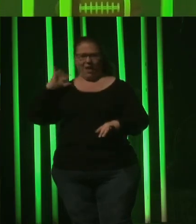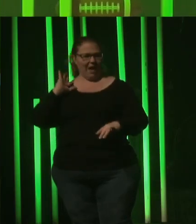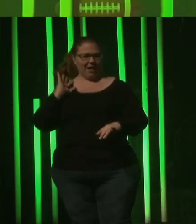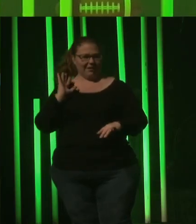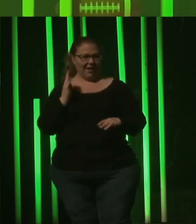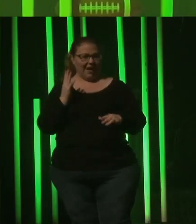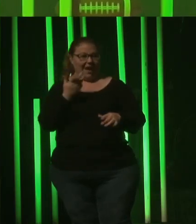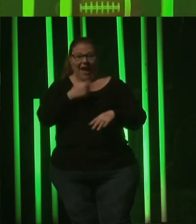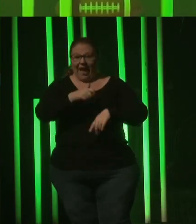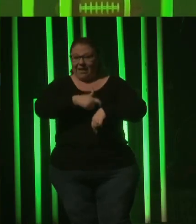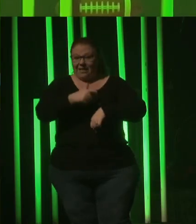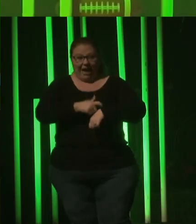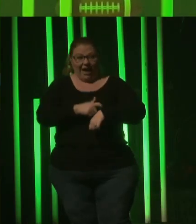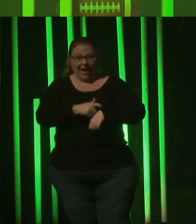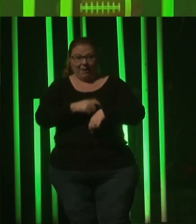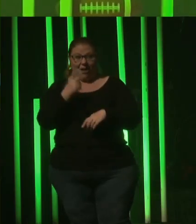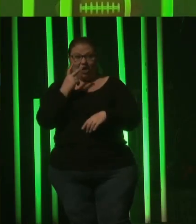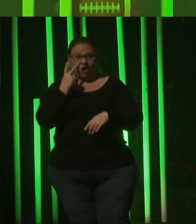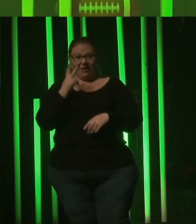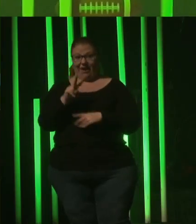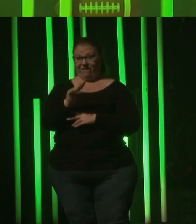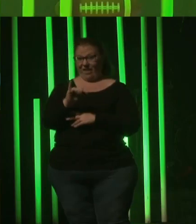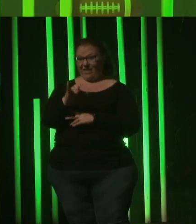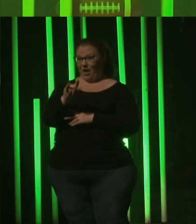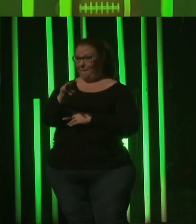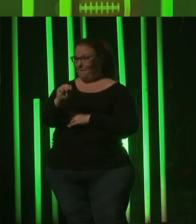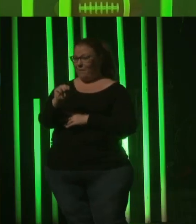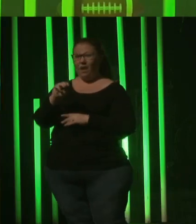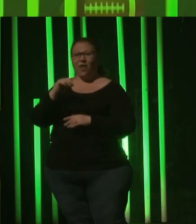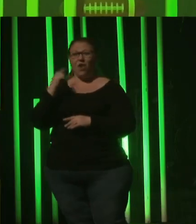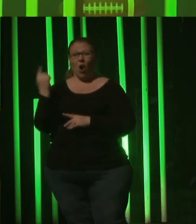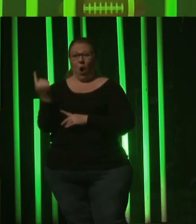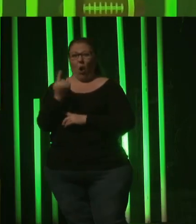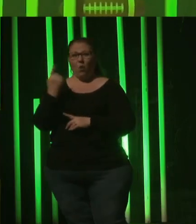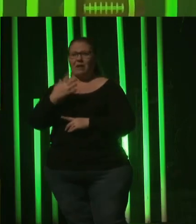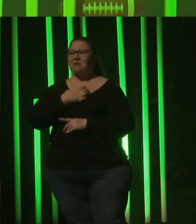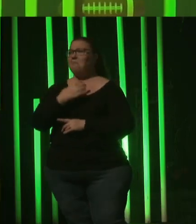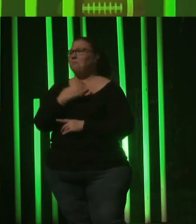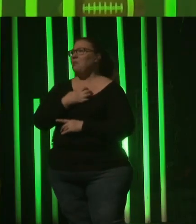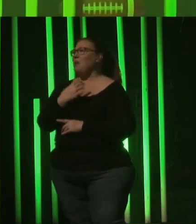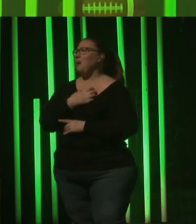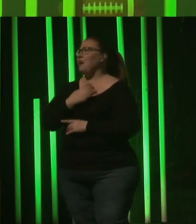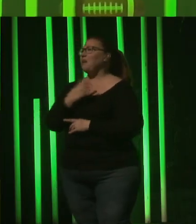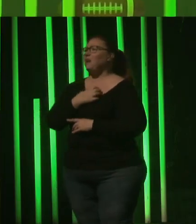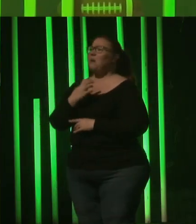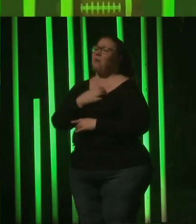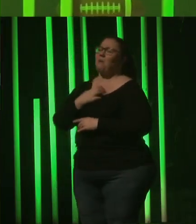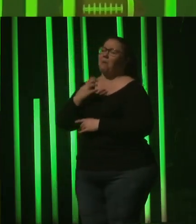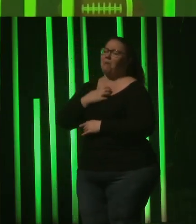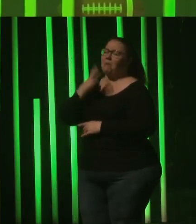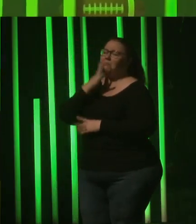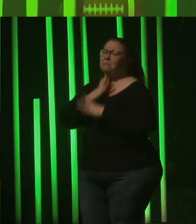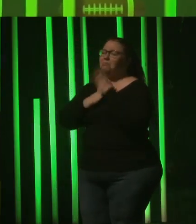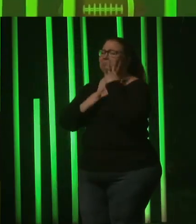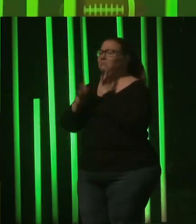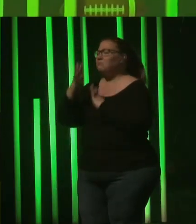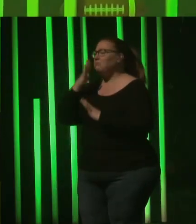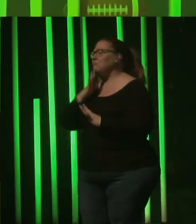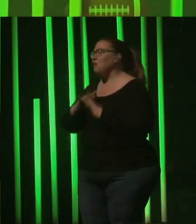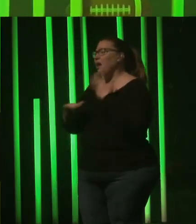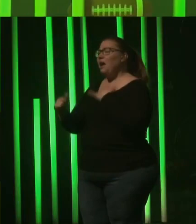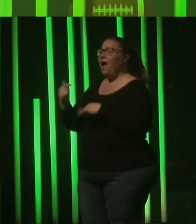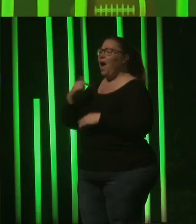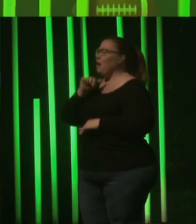And anytime you see a victim, they're always complaining, oh, woe is me. I'm just, you know, I'm